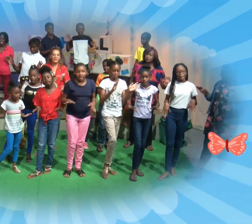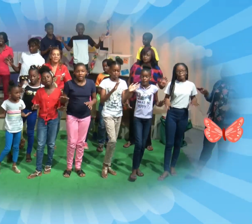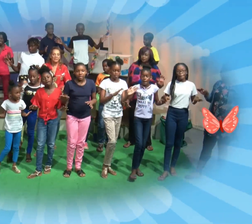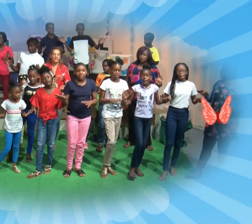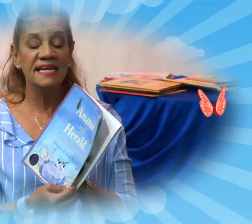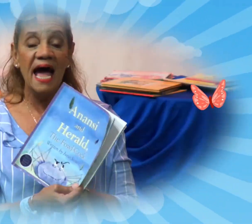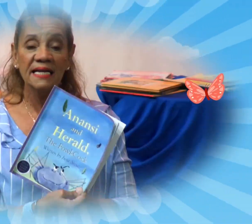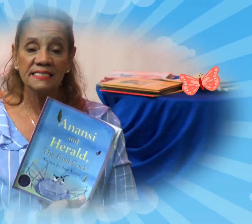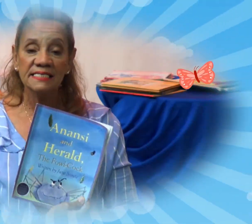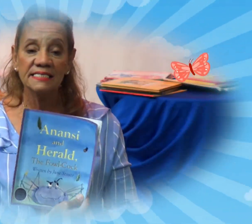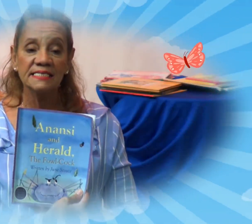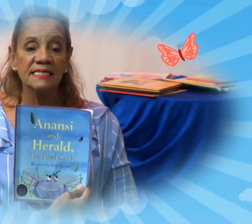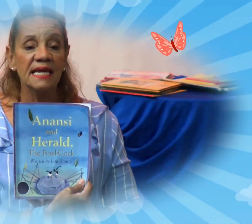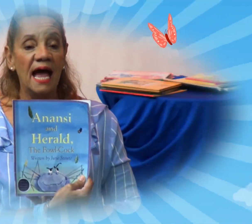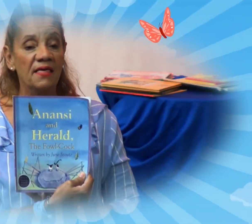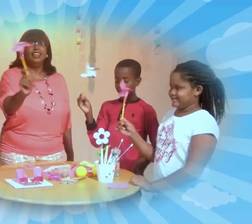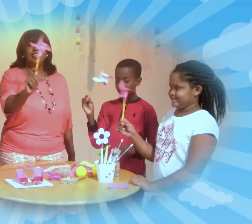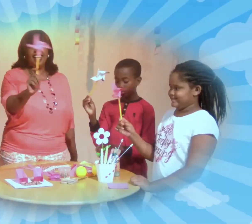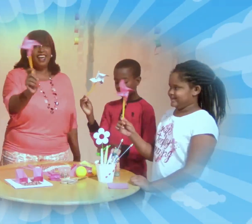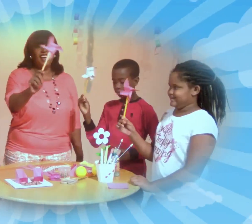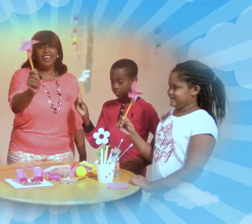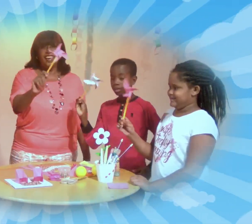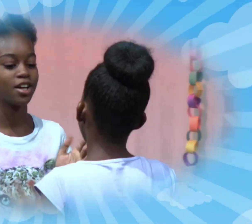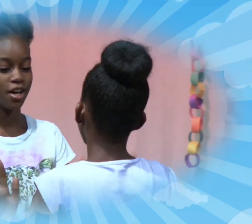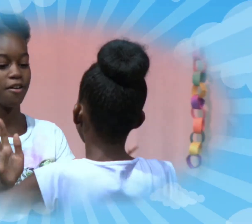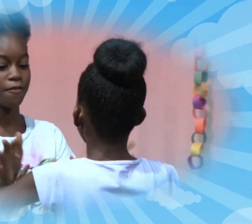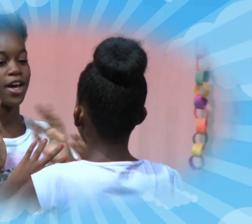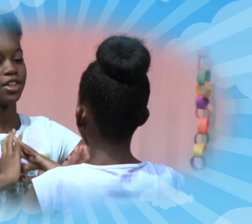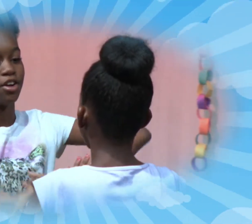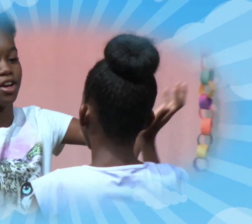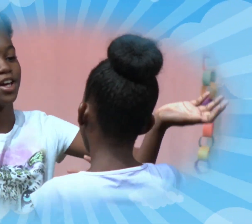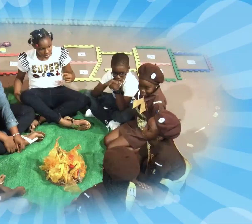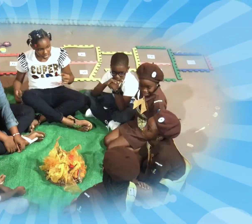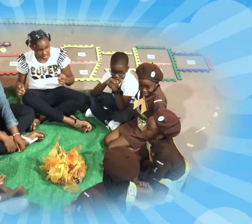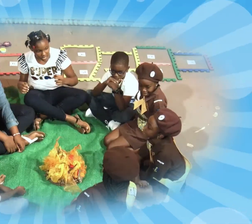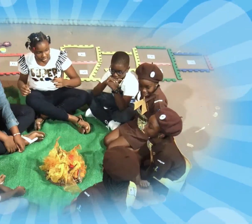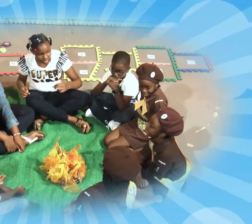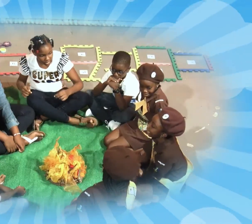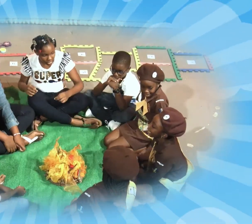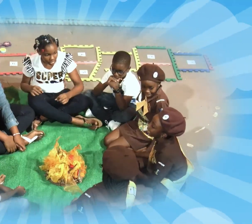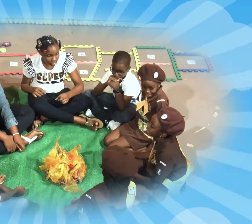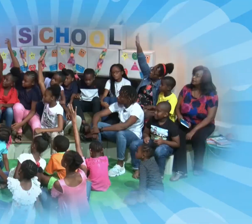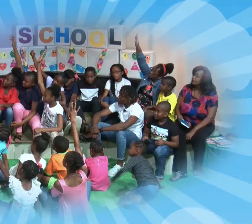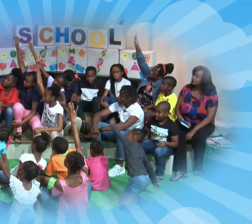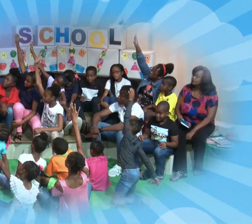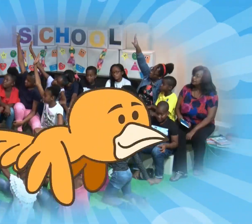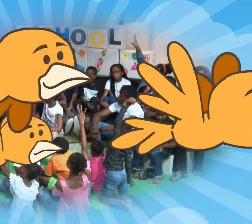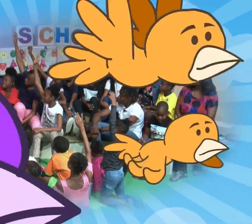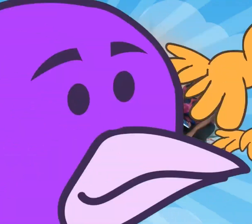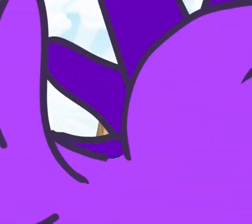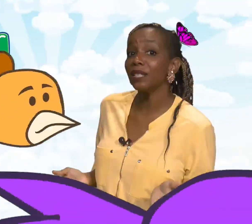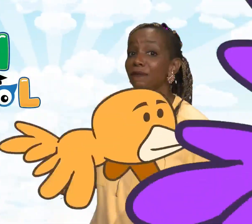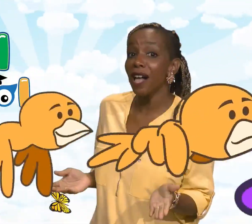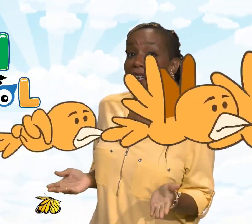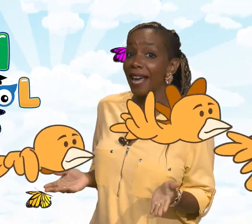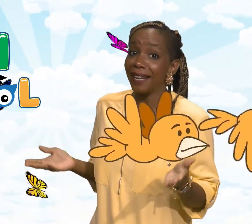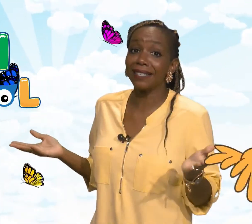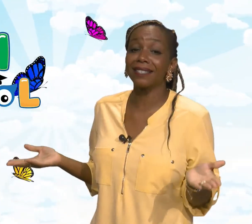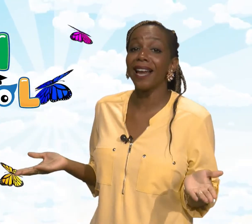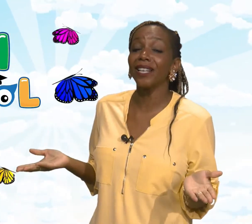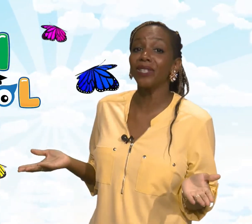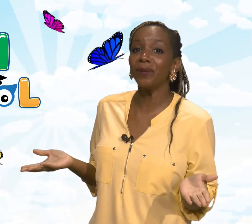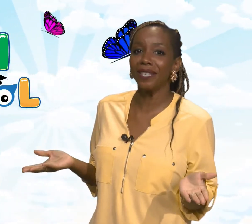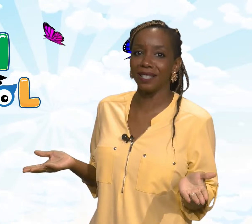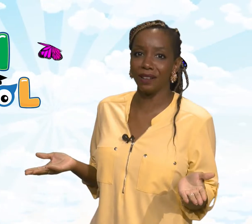dancing, listening to amazing stories, doing craft, and so much more. I'm such a kid at heart. But to be part of this fun